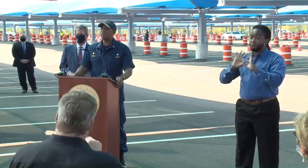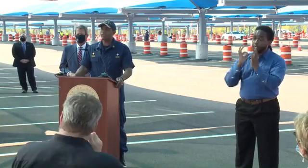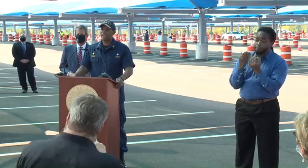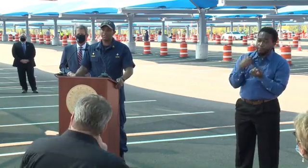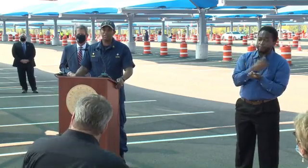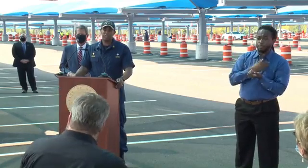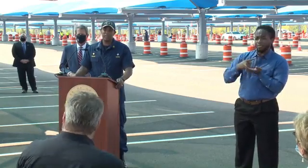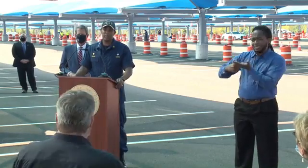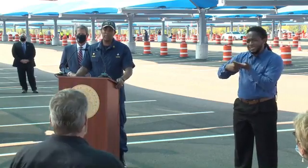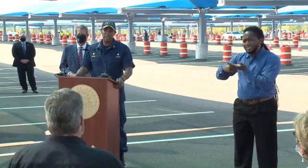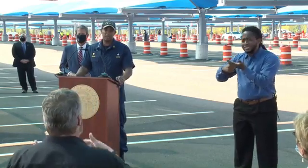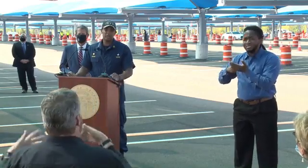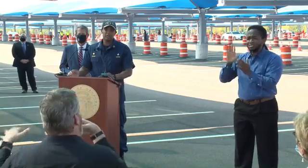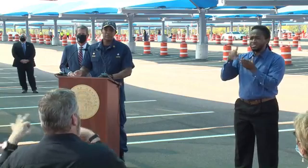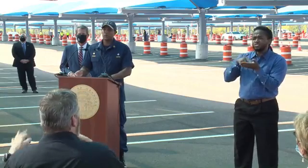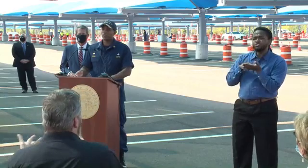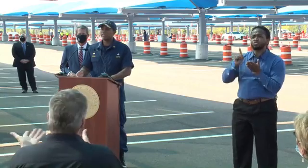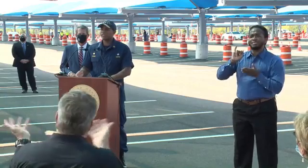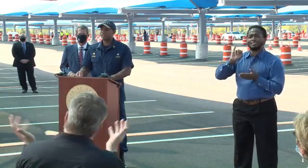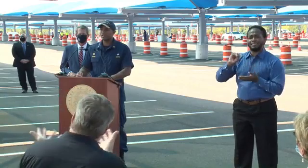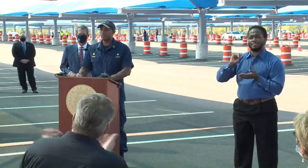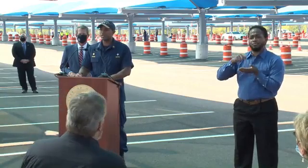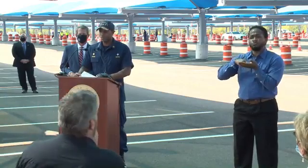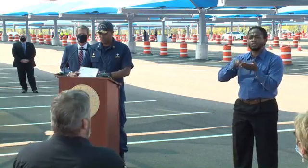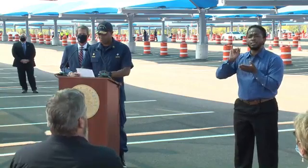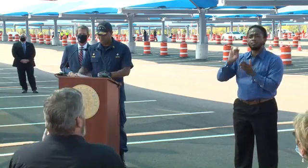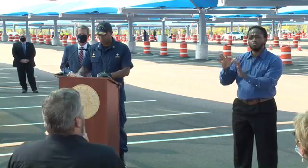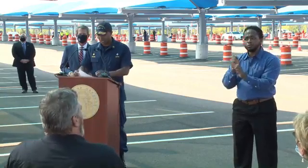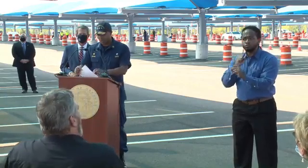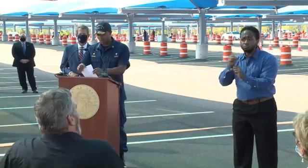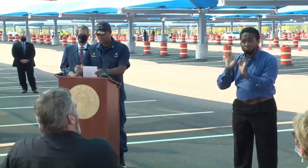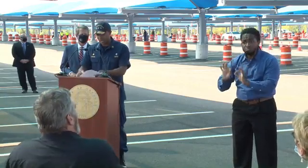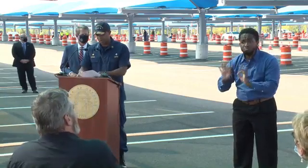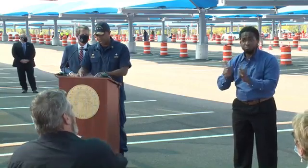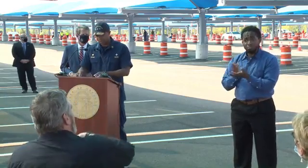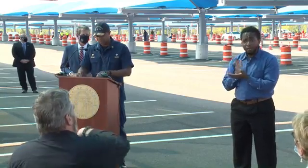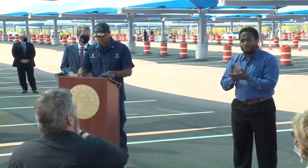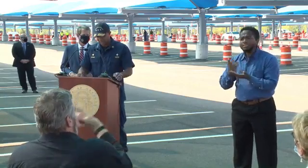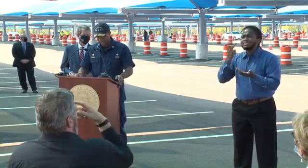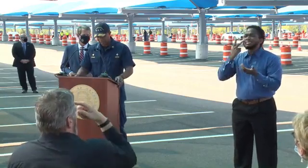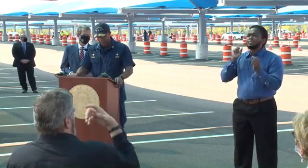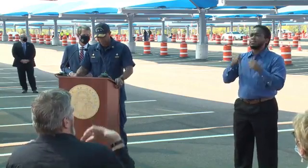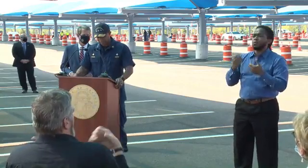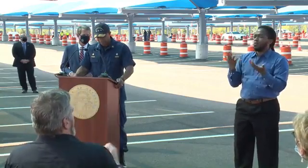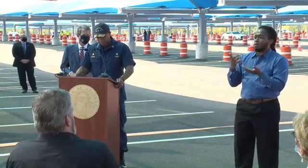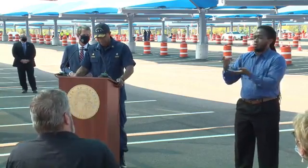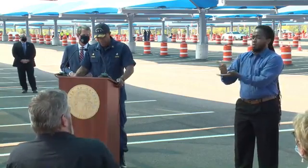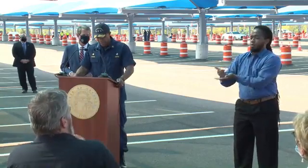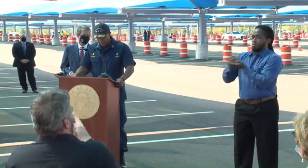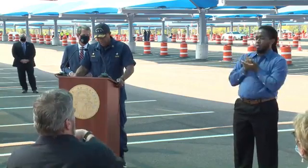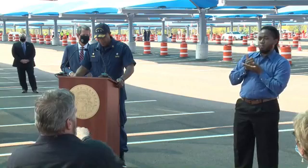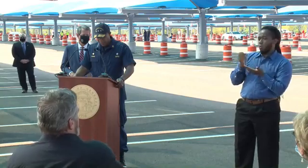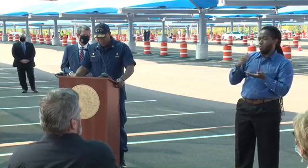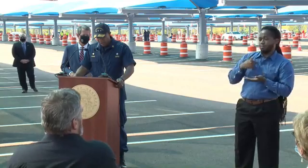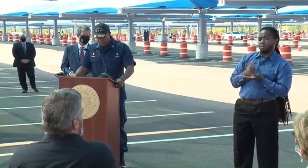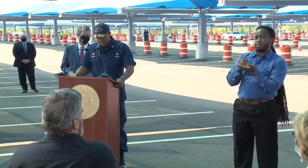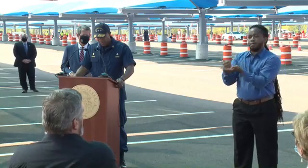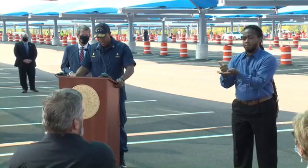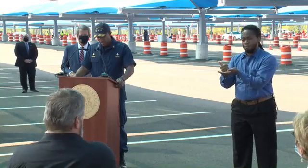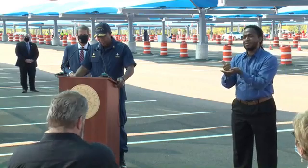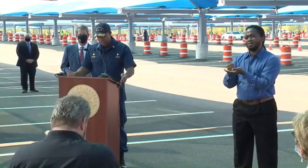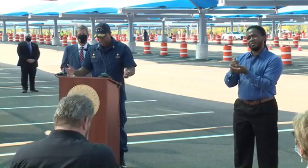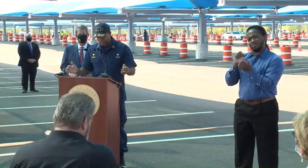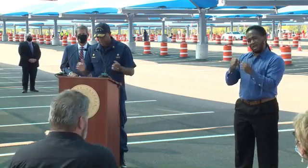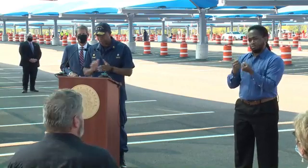send a good old-fashioned snail mail letter, but reach out to someone who you know and who you care about today. If you're the